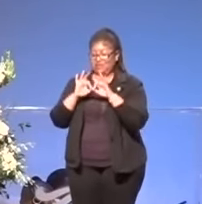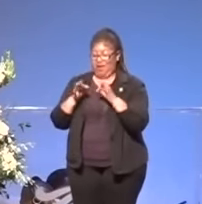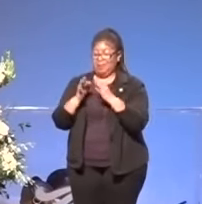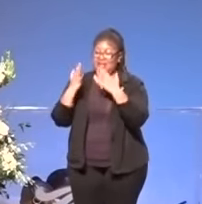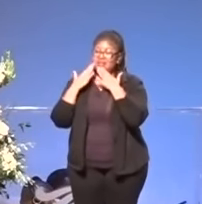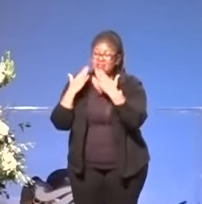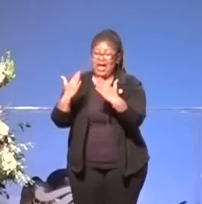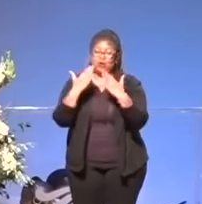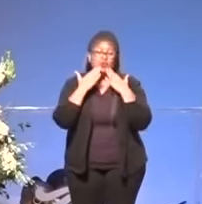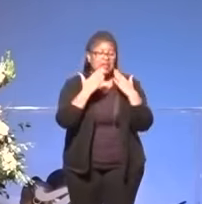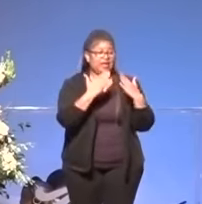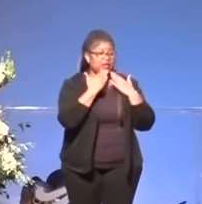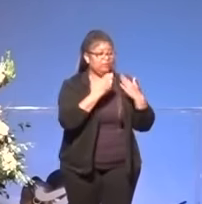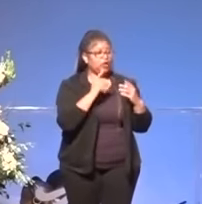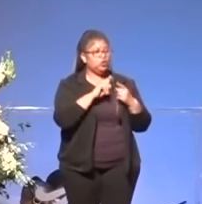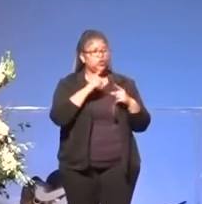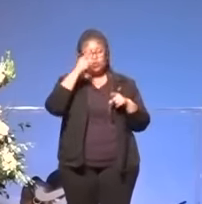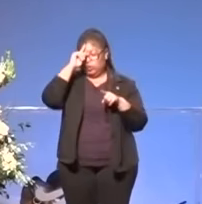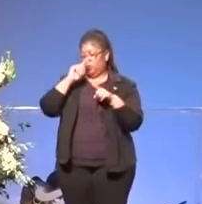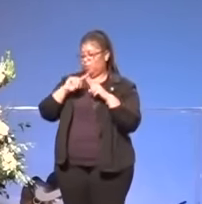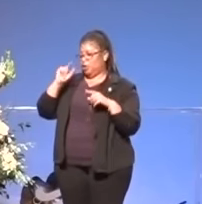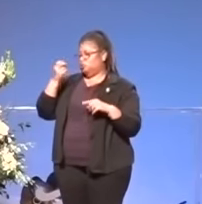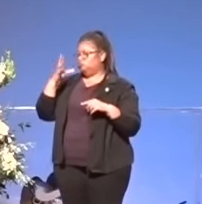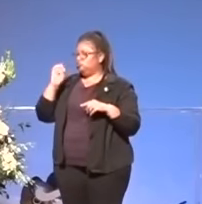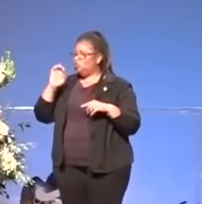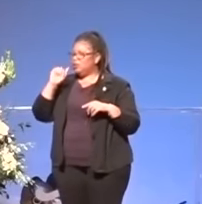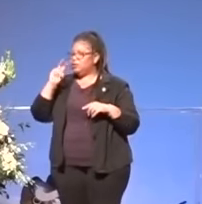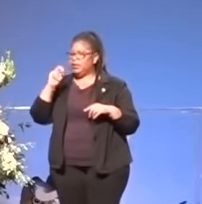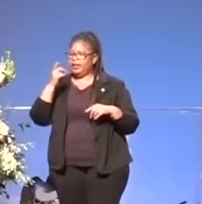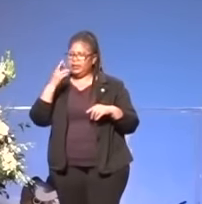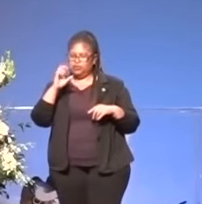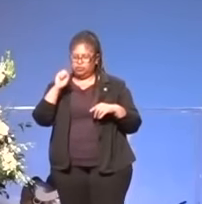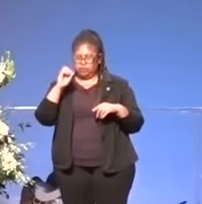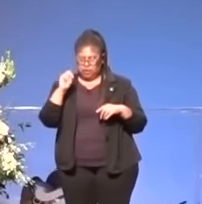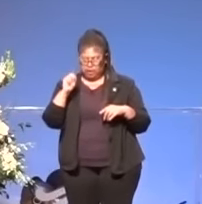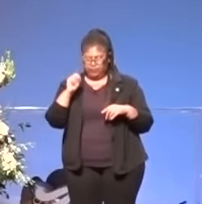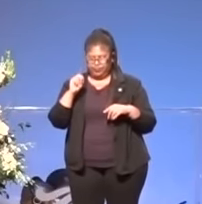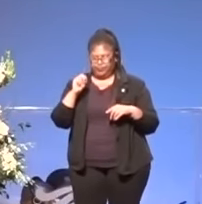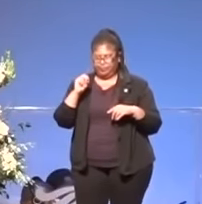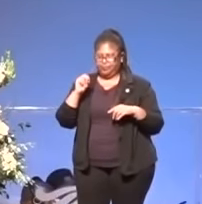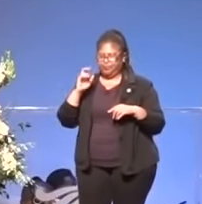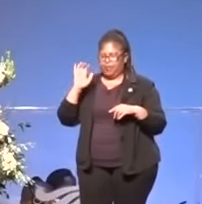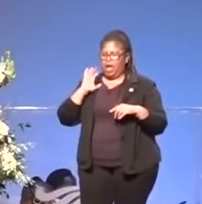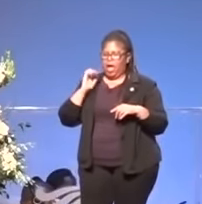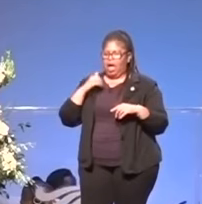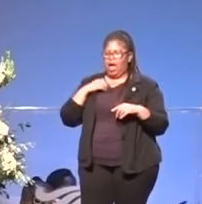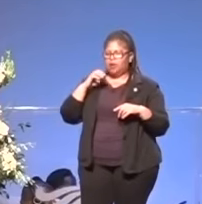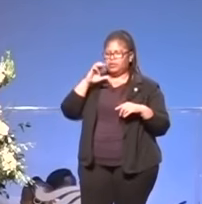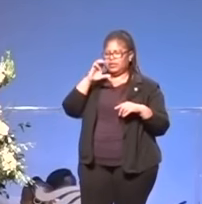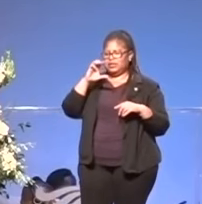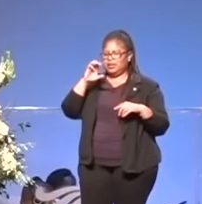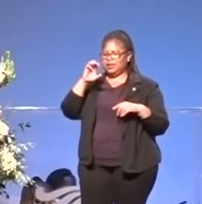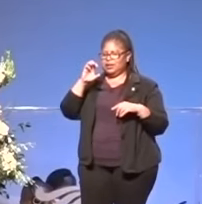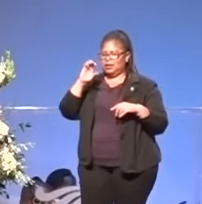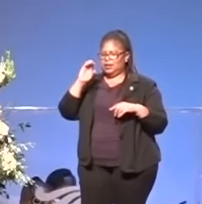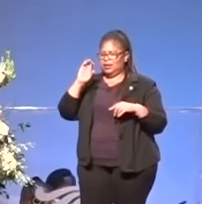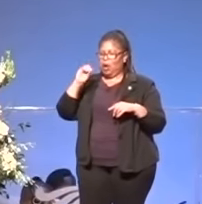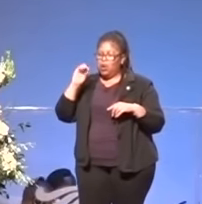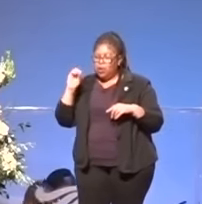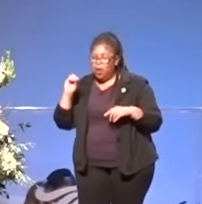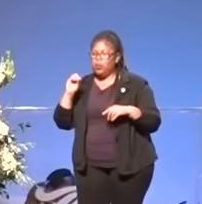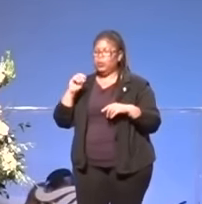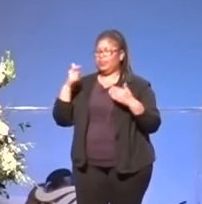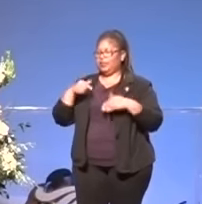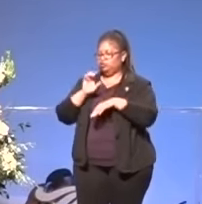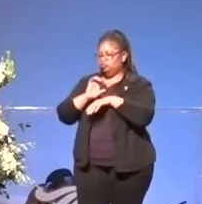you. to brother George Anderson who was our chief operating officer of this church and brother Dallas Jones working together in tandem to